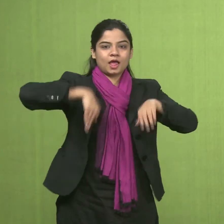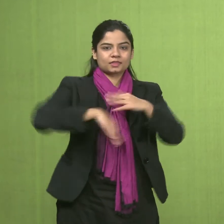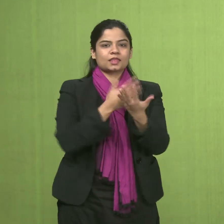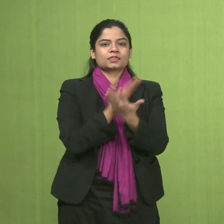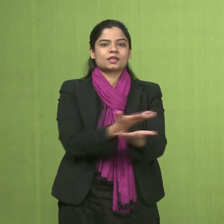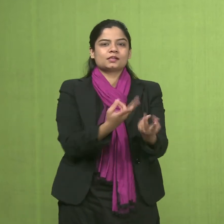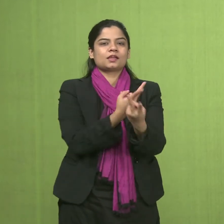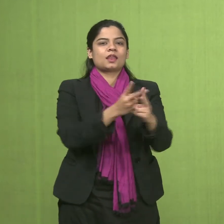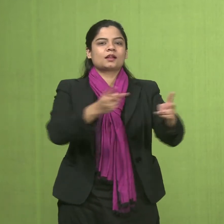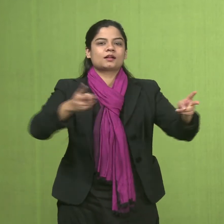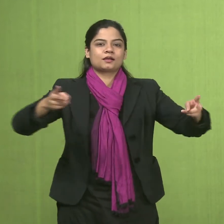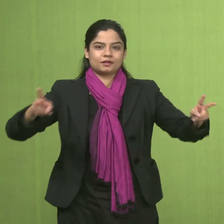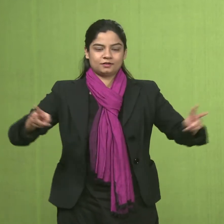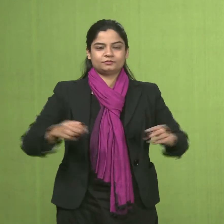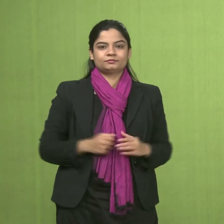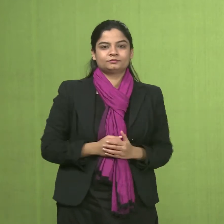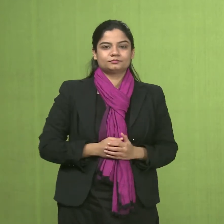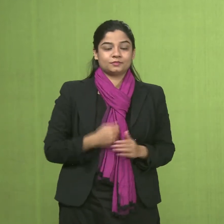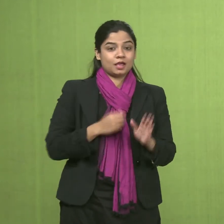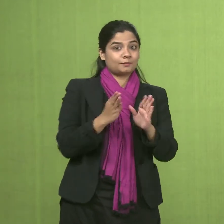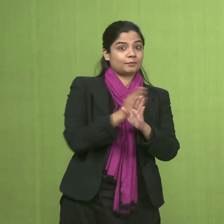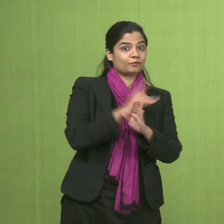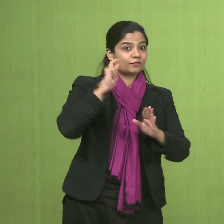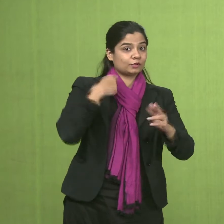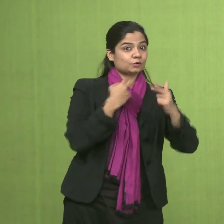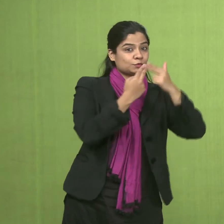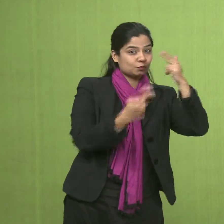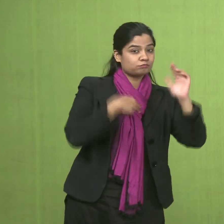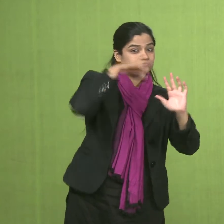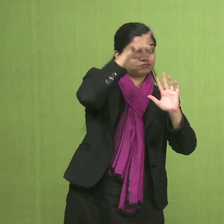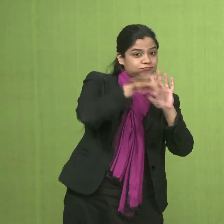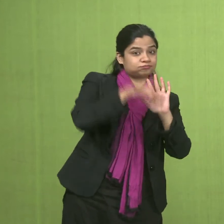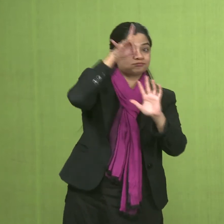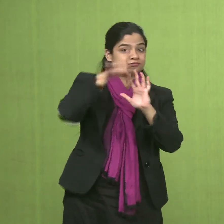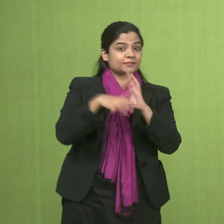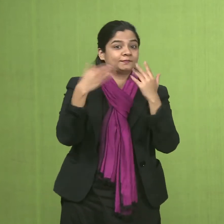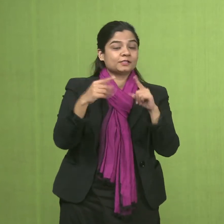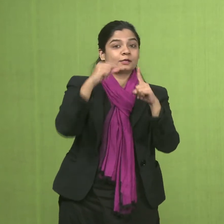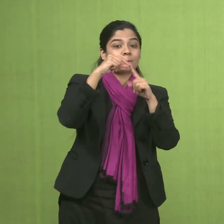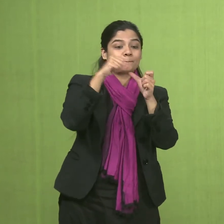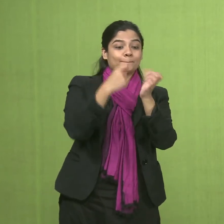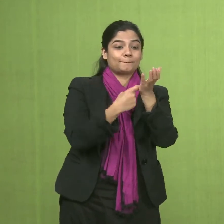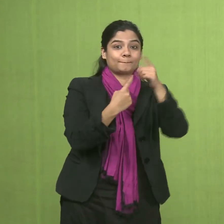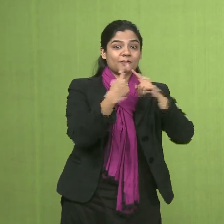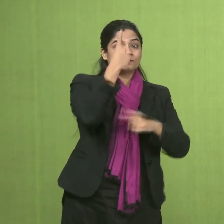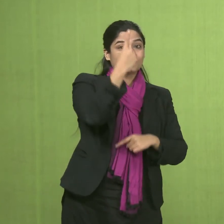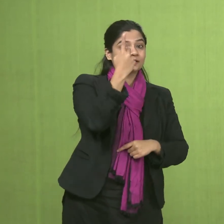is Household Equipments. We have discussed part 1 and part 2 of the